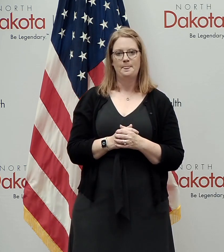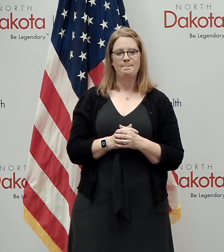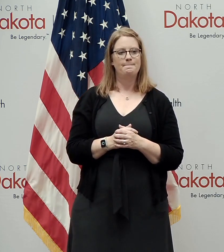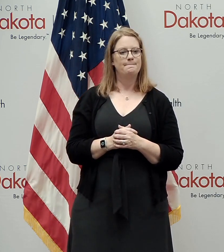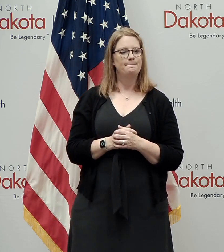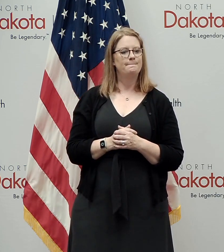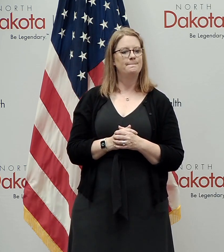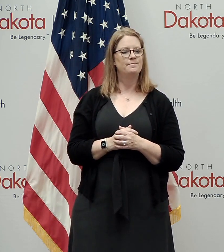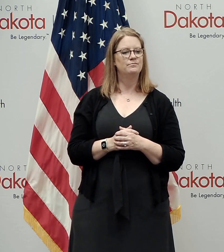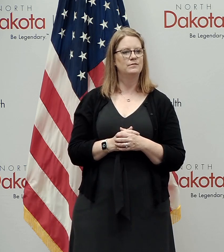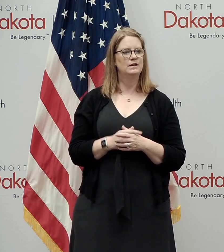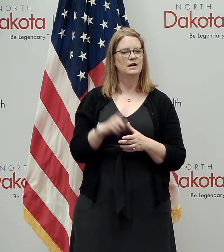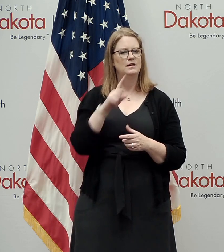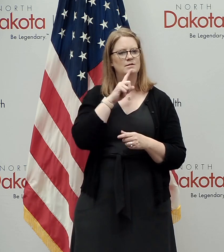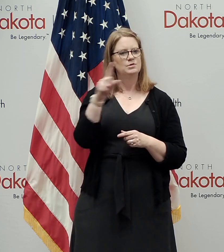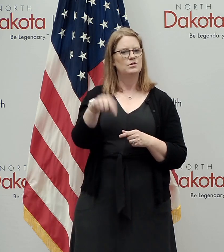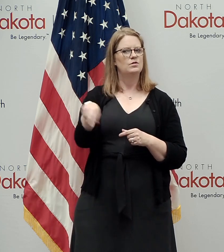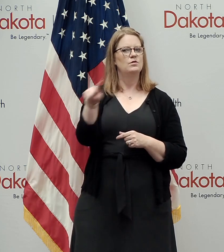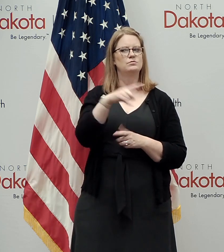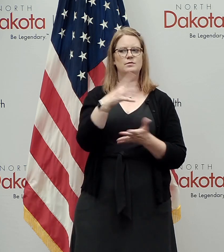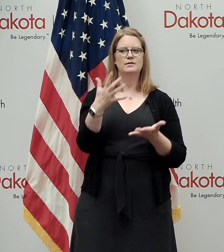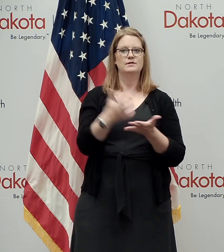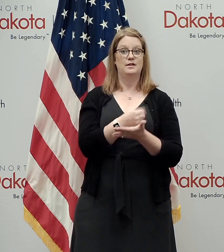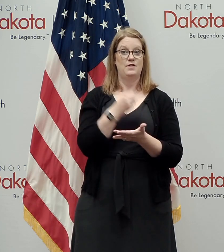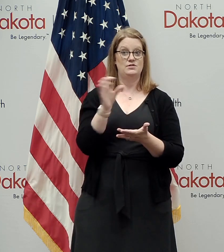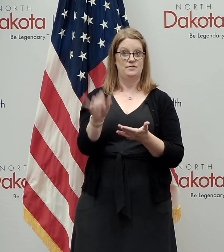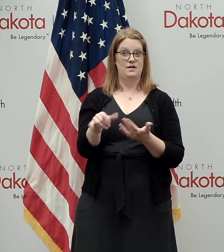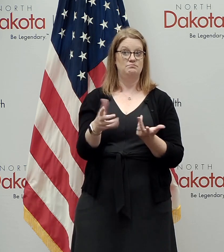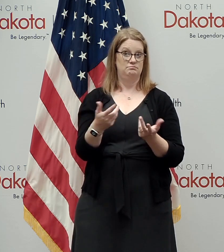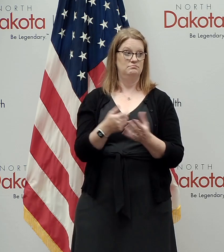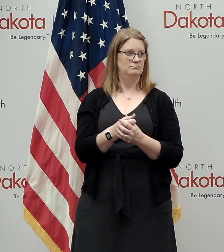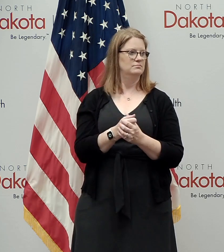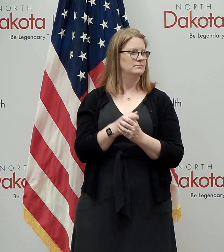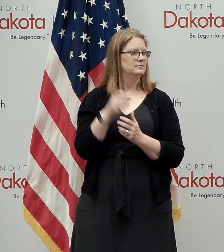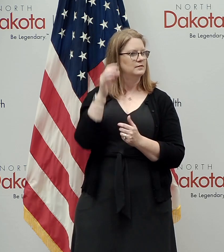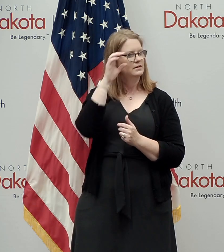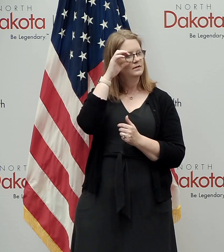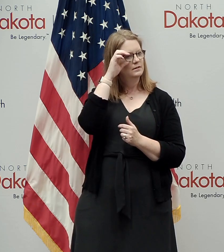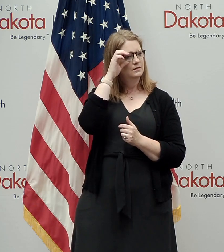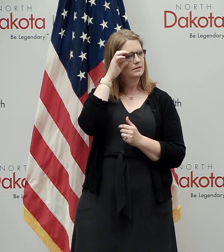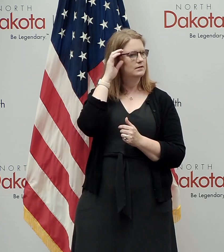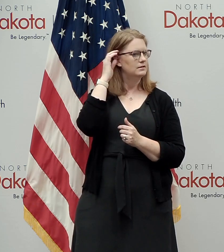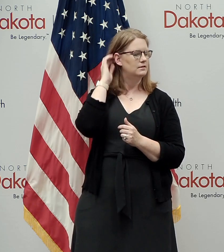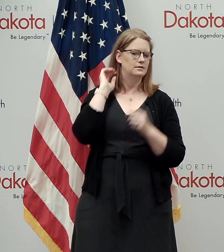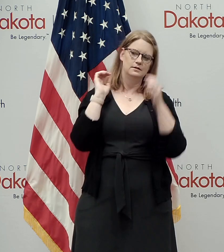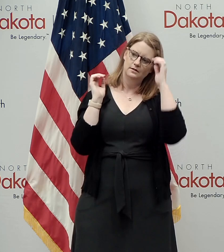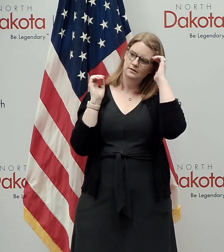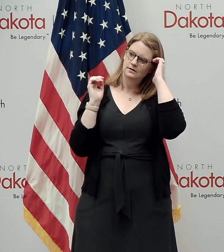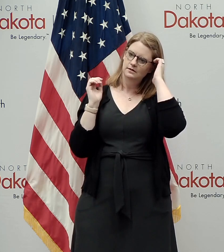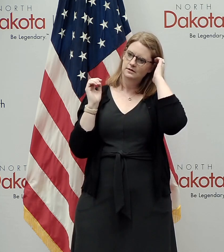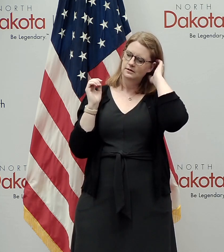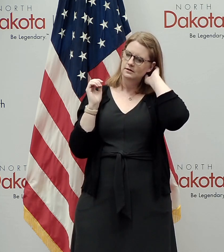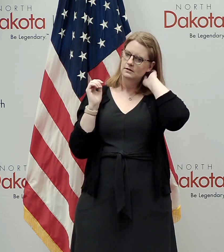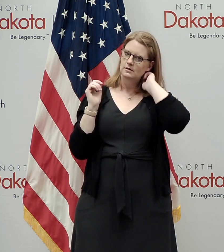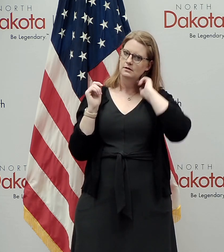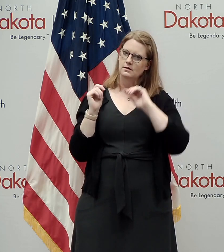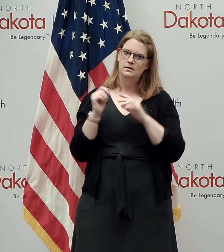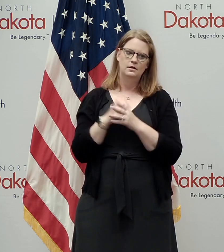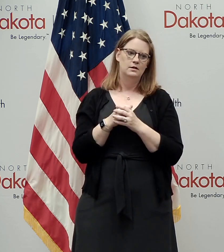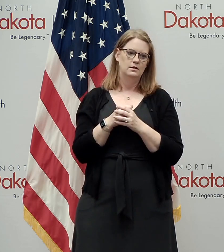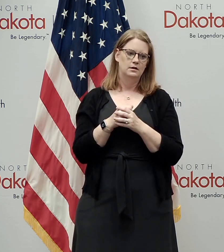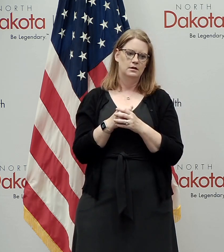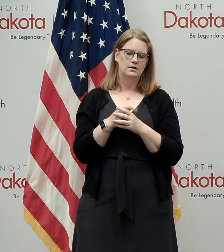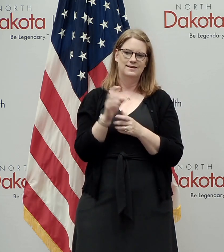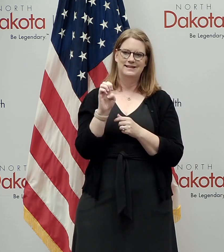and I'm sure those of you here will want to take advantage of that. Next topic is the